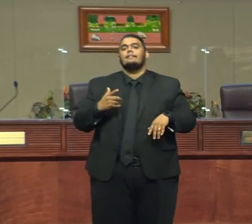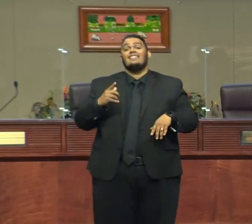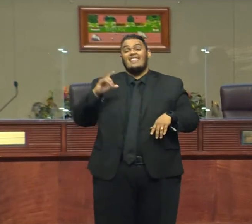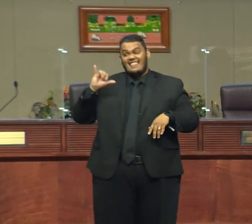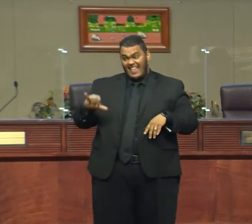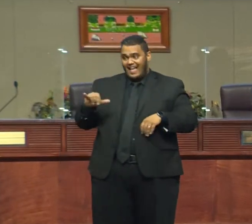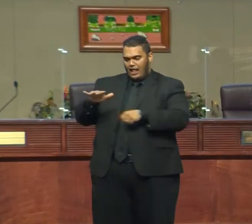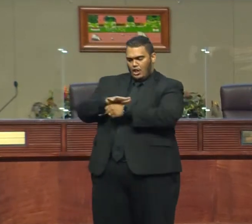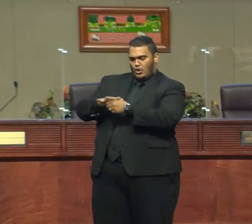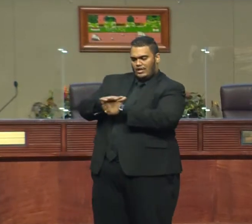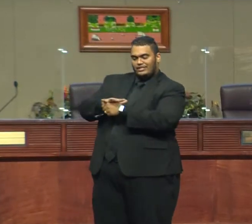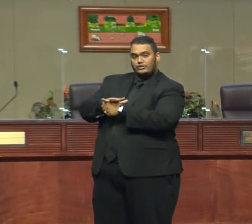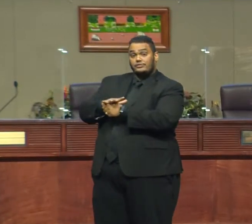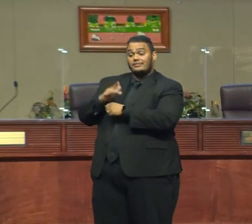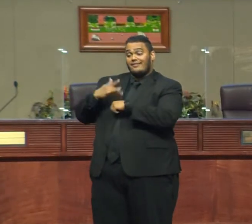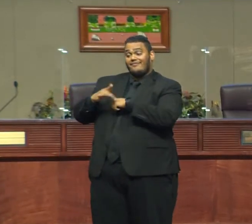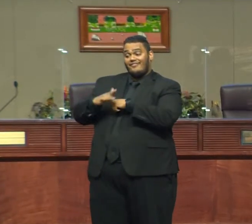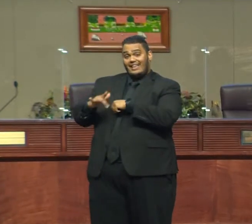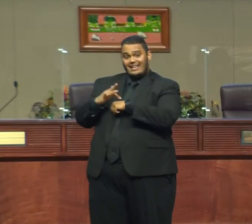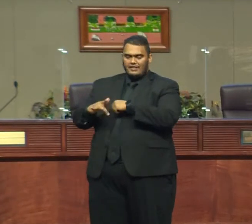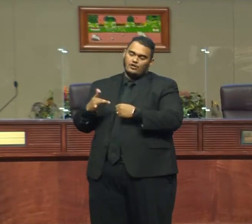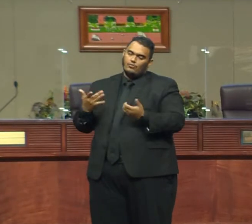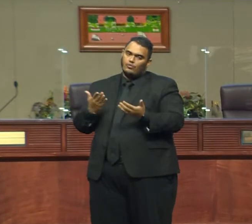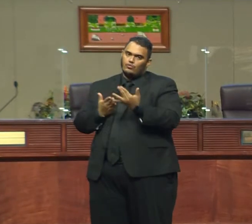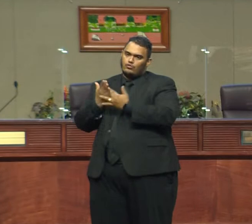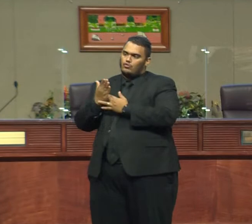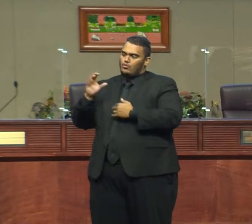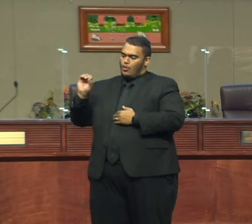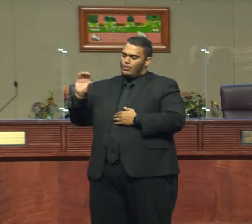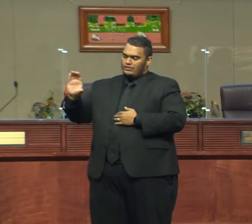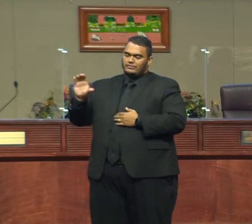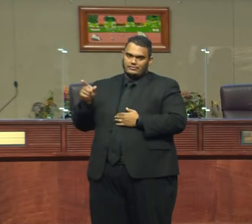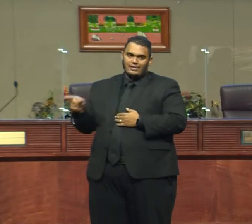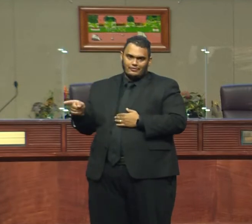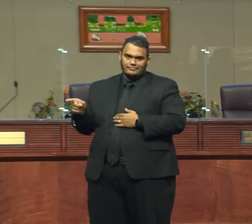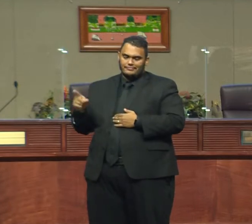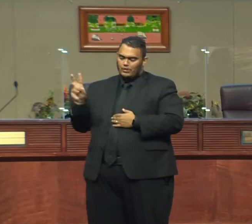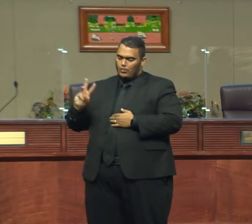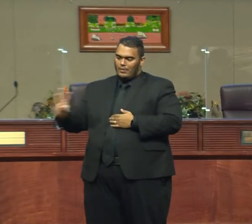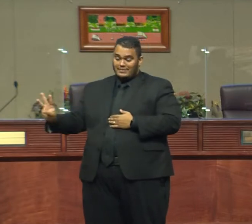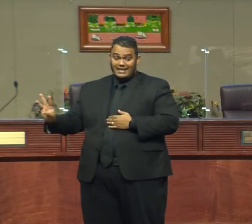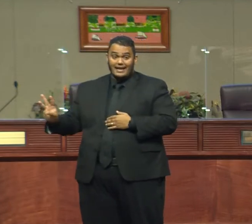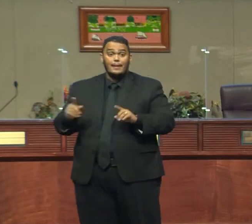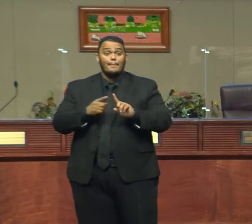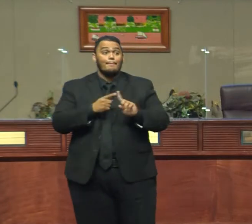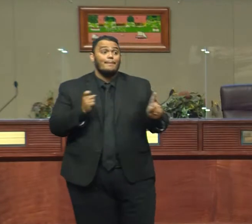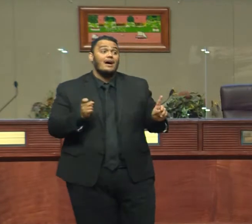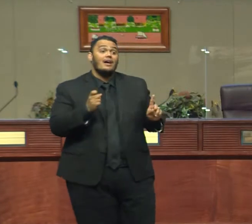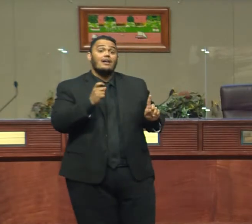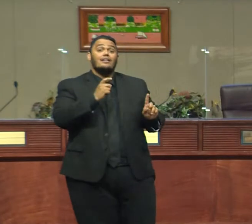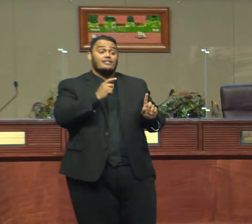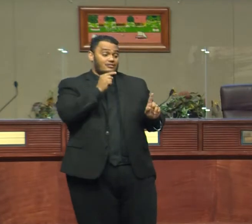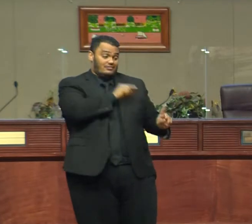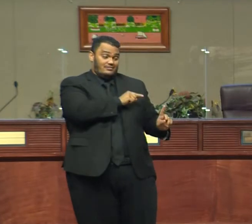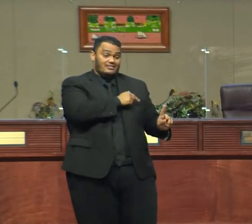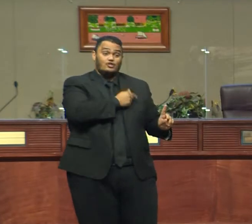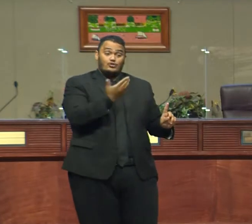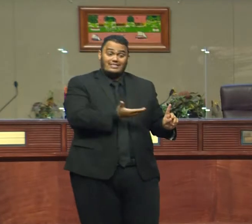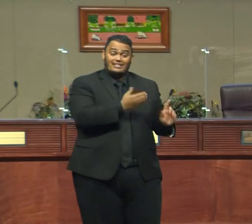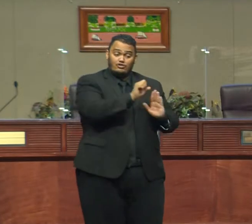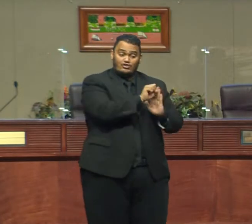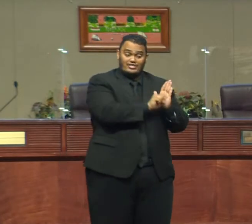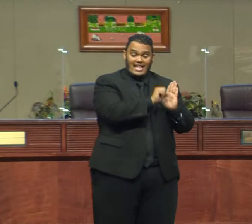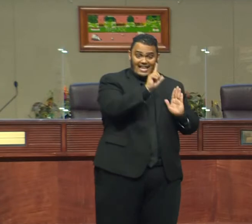website. What you have seen at the Orange Convention Center are directed from the governor, who had